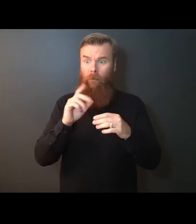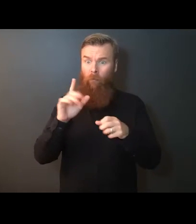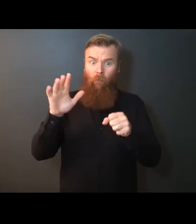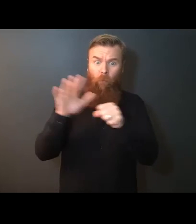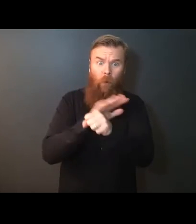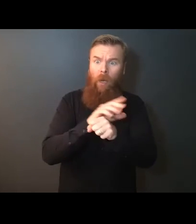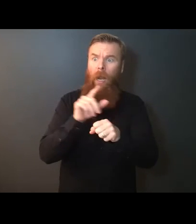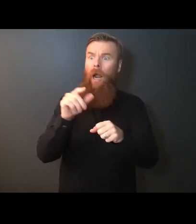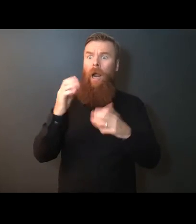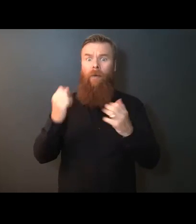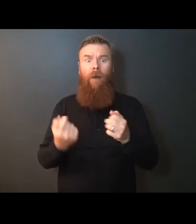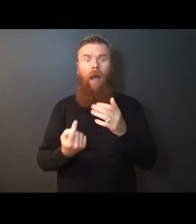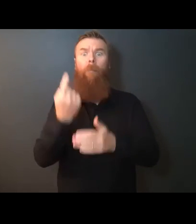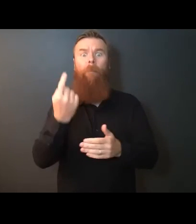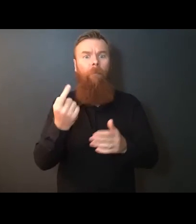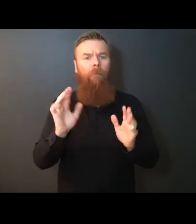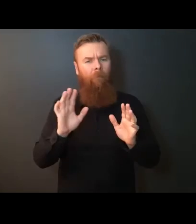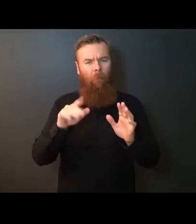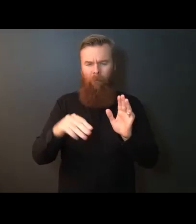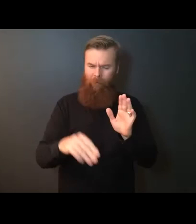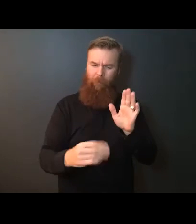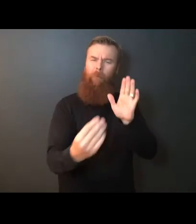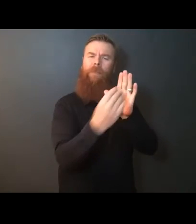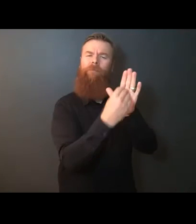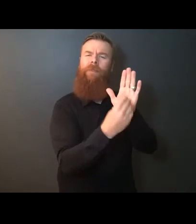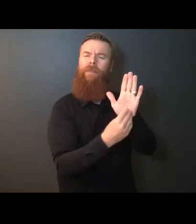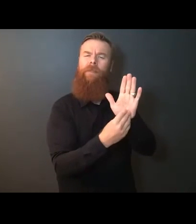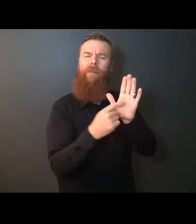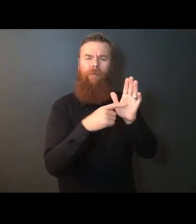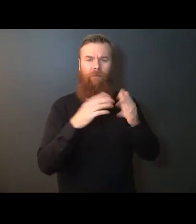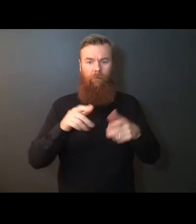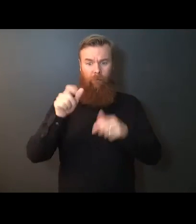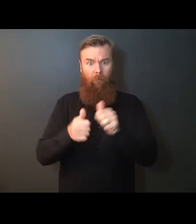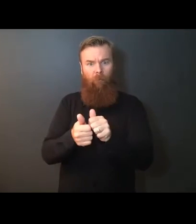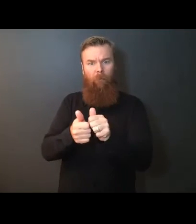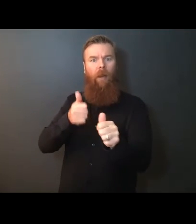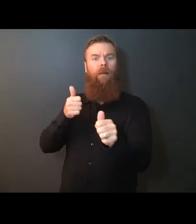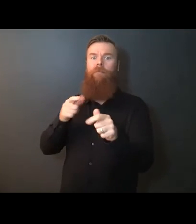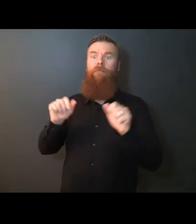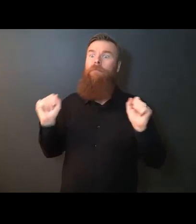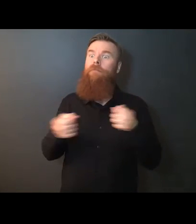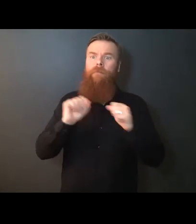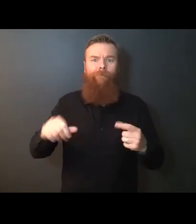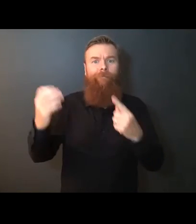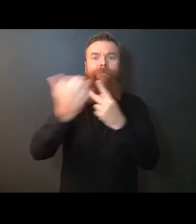can hardly be fulfilled. So that was very good. Thank you so much about that, Iqbal.